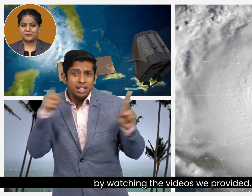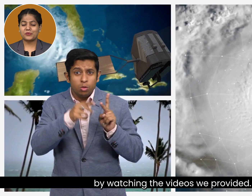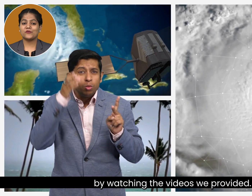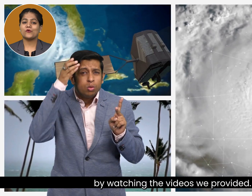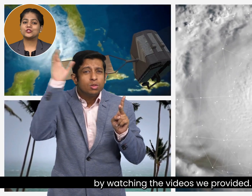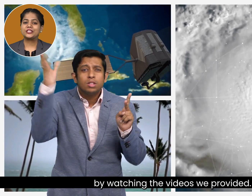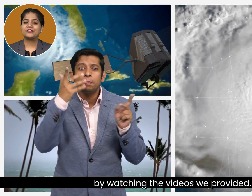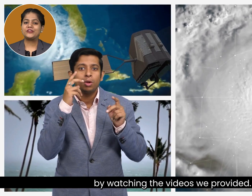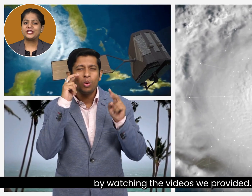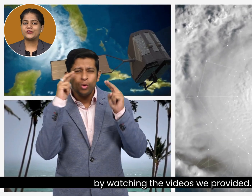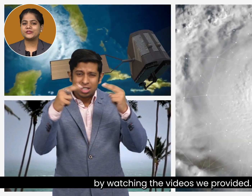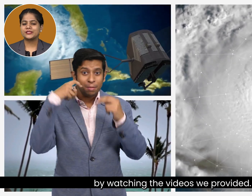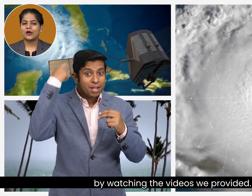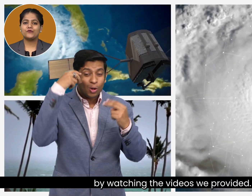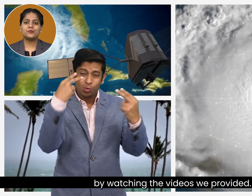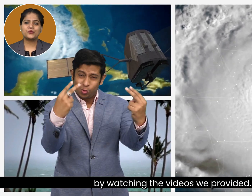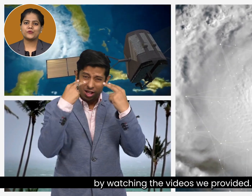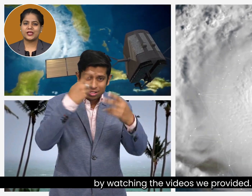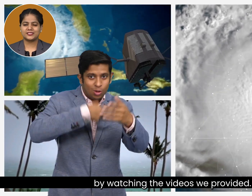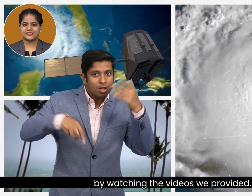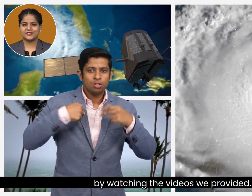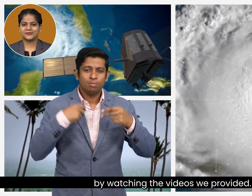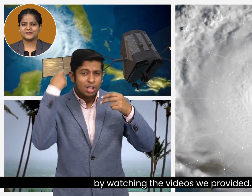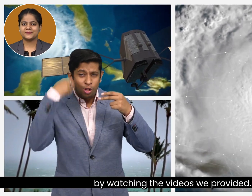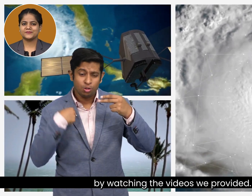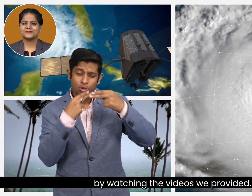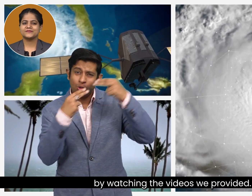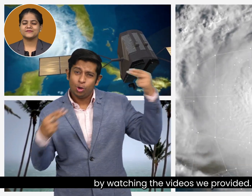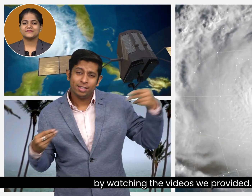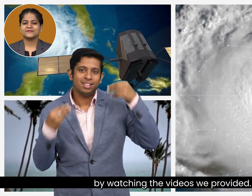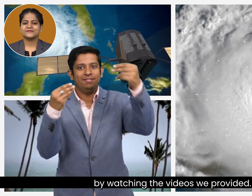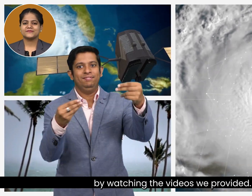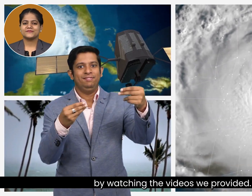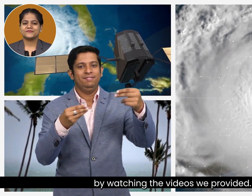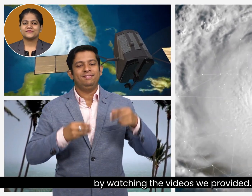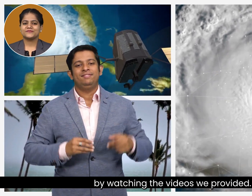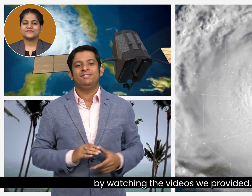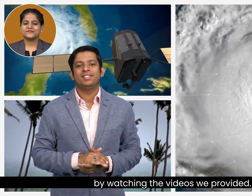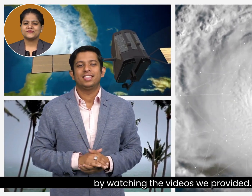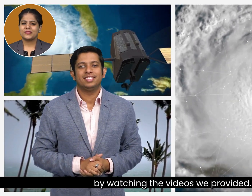concepts by watching the videos we provided.